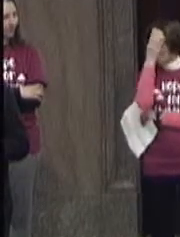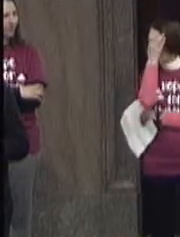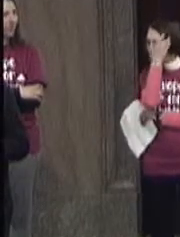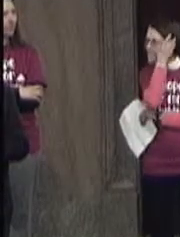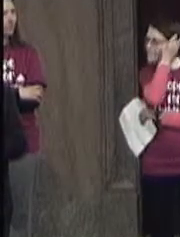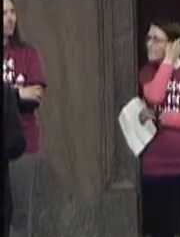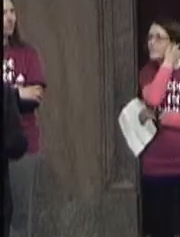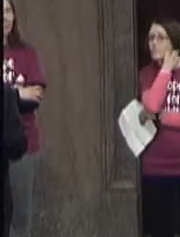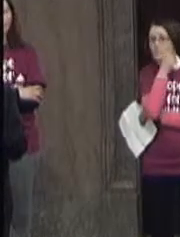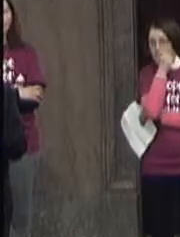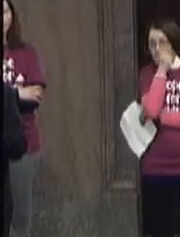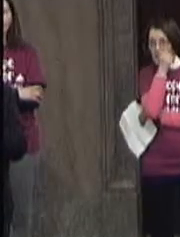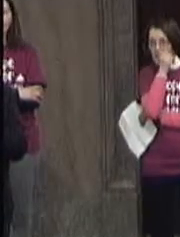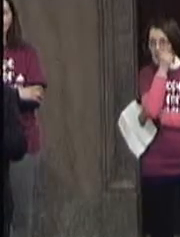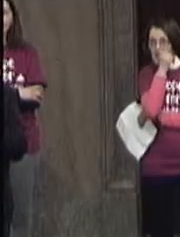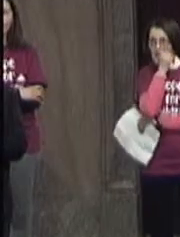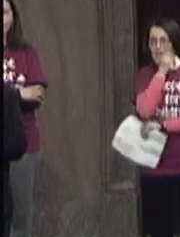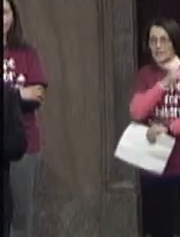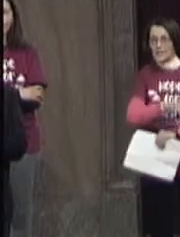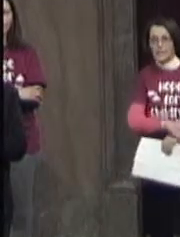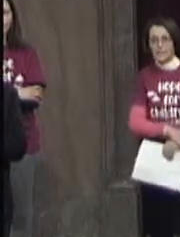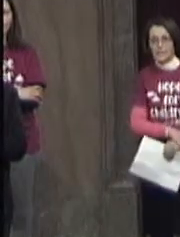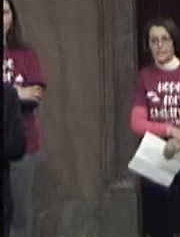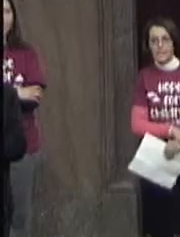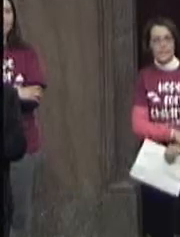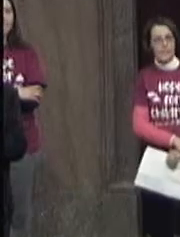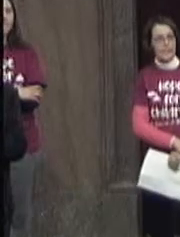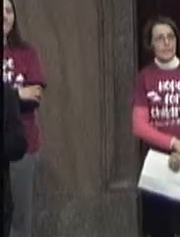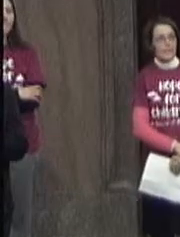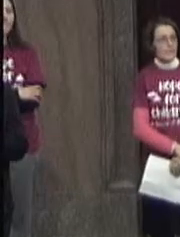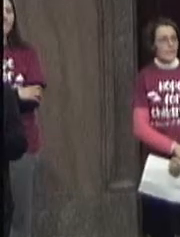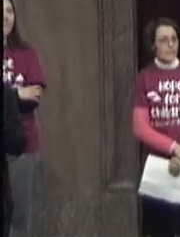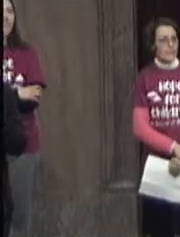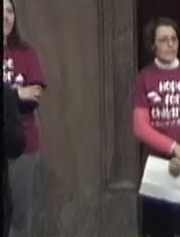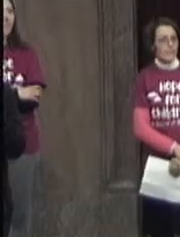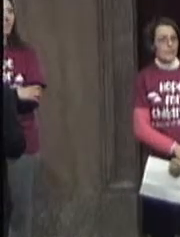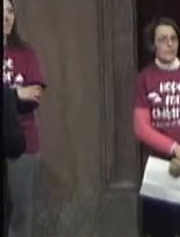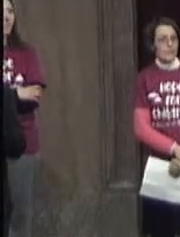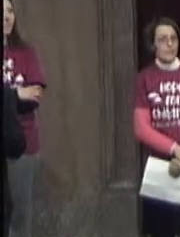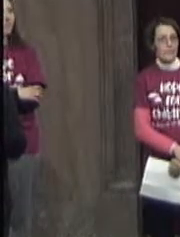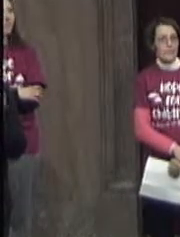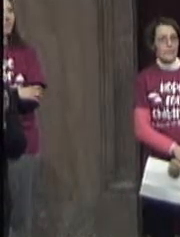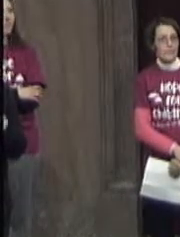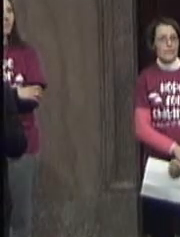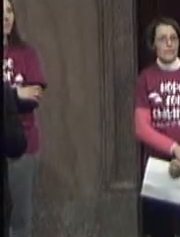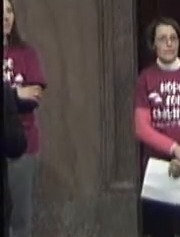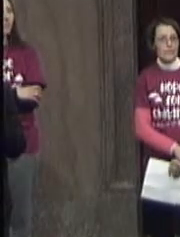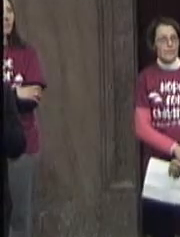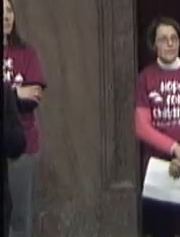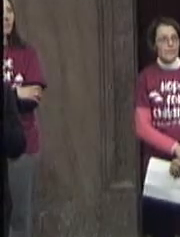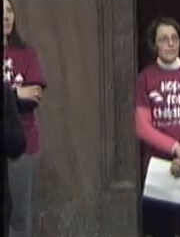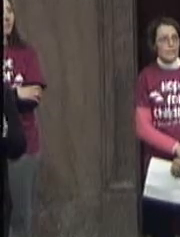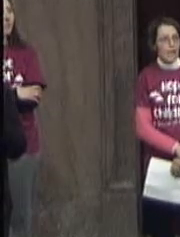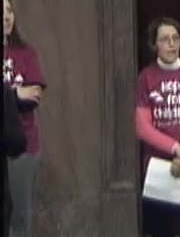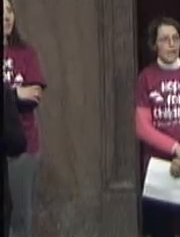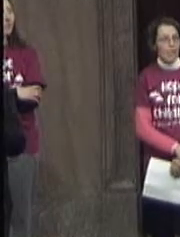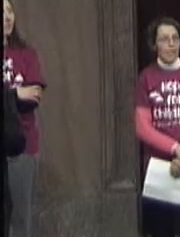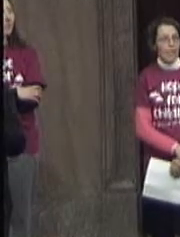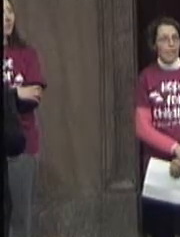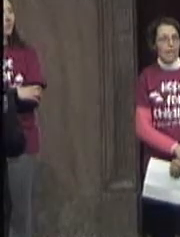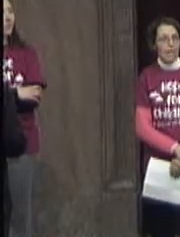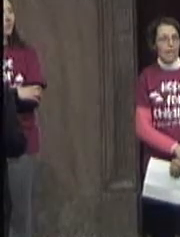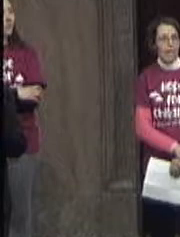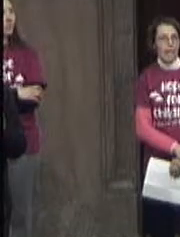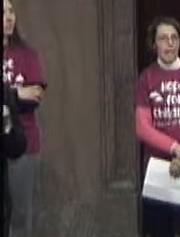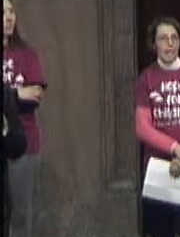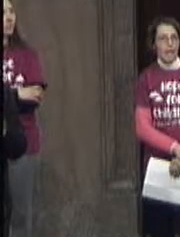September. I was going to continue to speak about this room and how things need to change in this room, but I feel like there